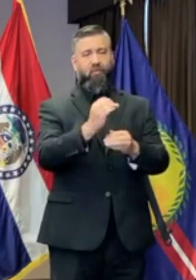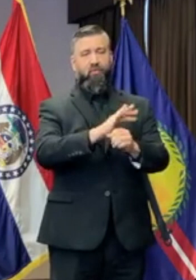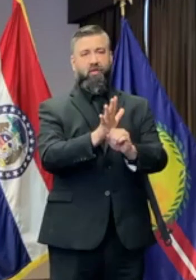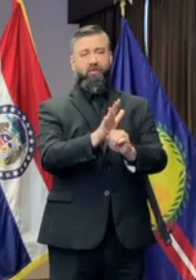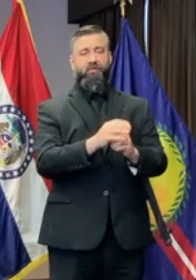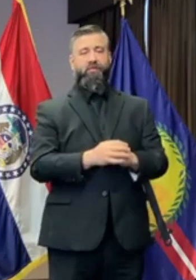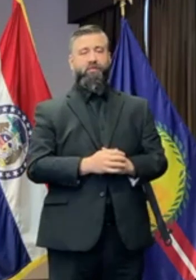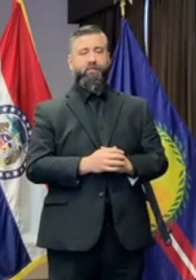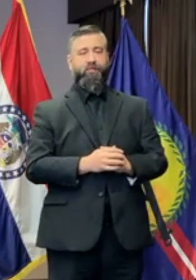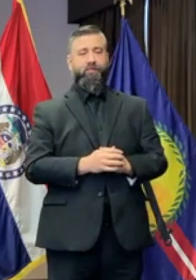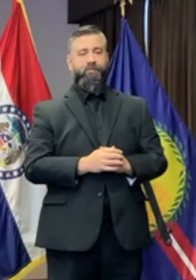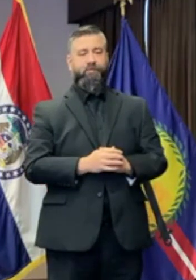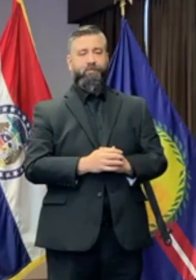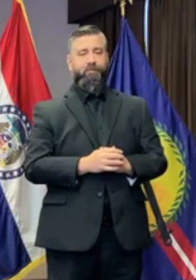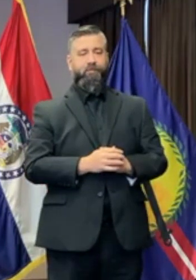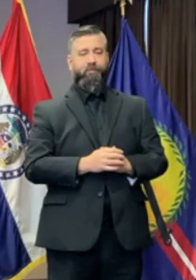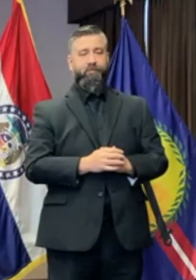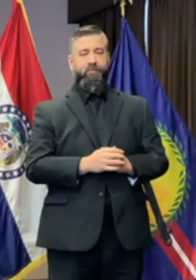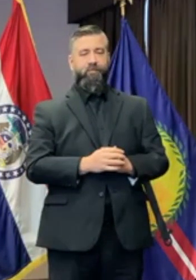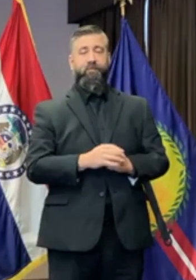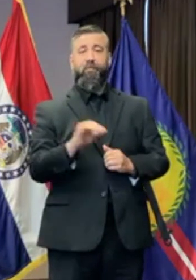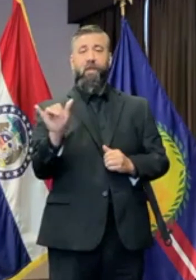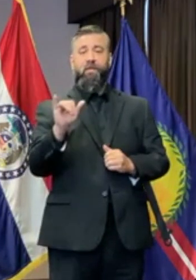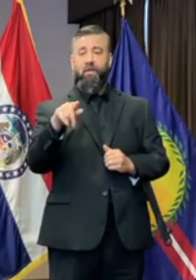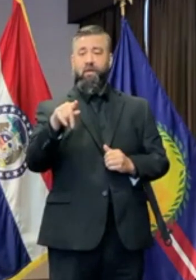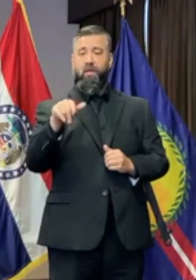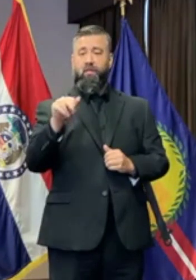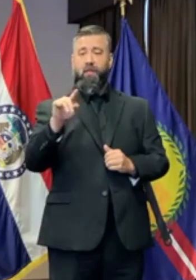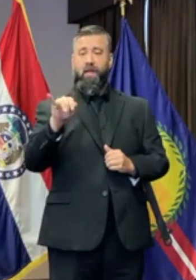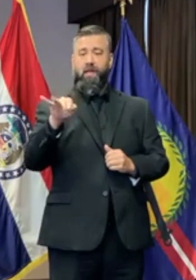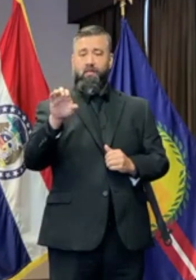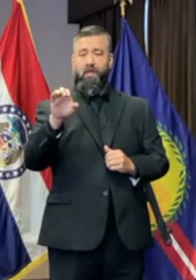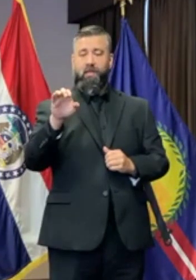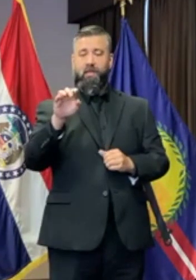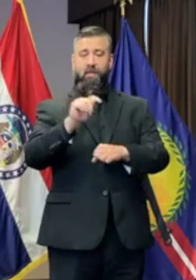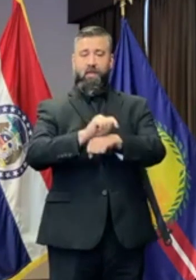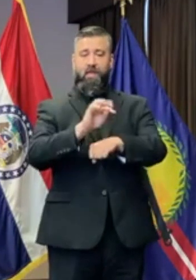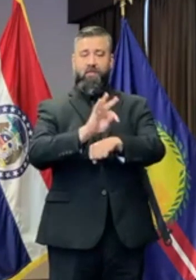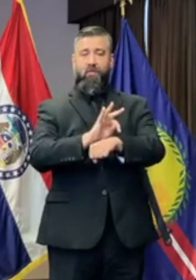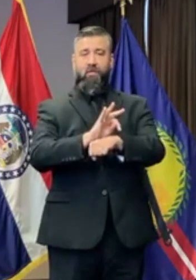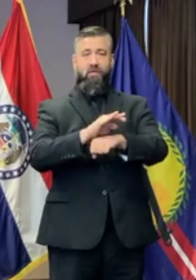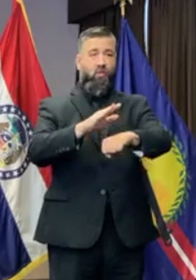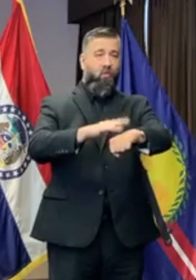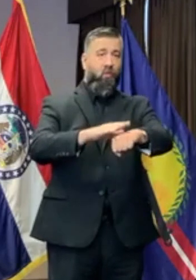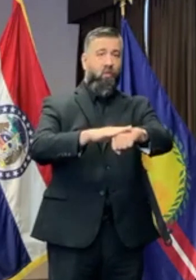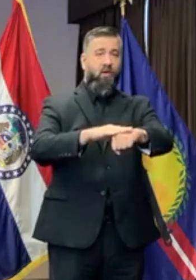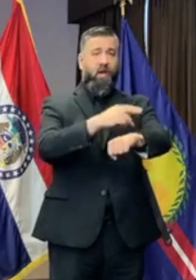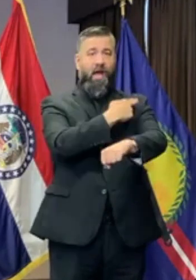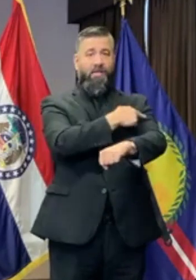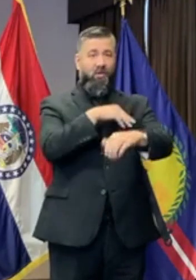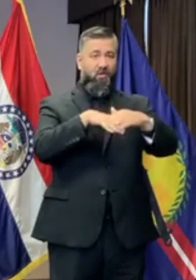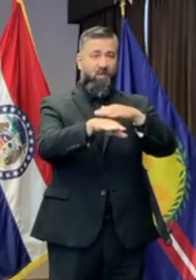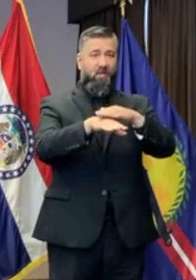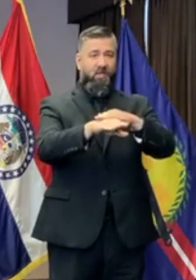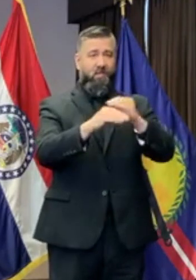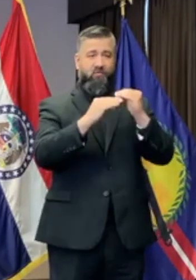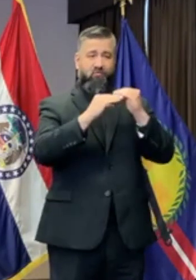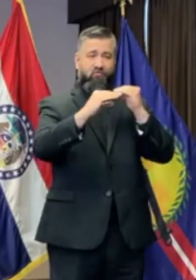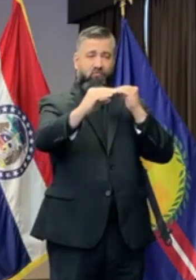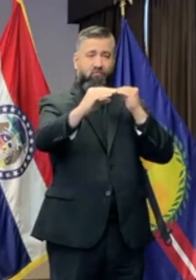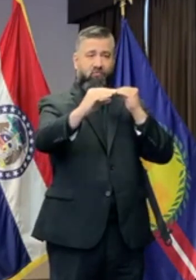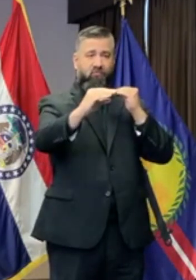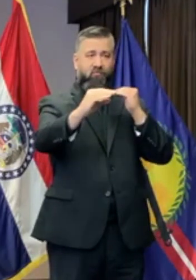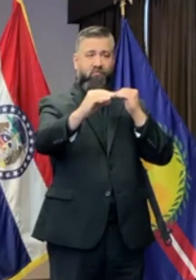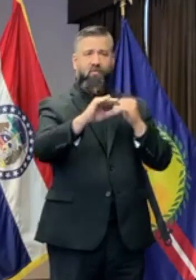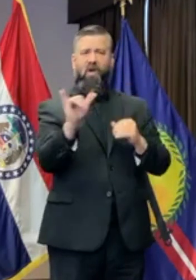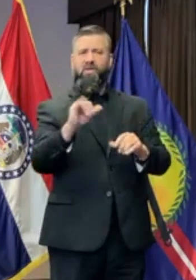And as a follow-up to that, the Pandemic Task Force warned last week that hospital admissions had plateaued, and that along with concerns about